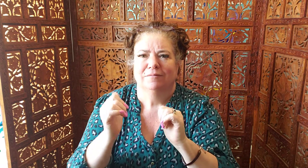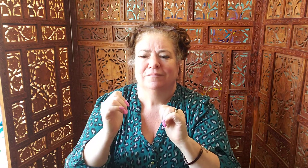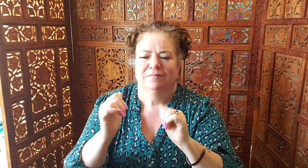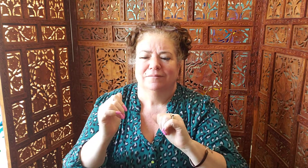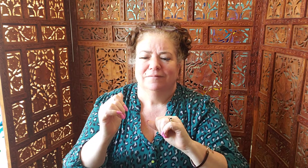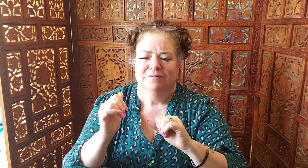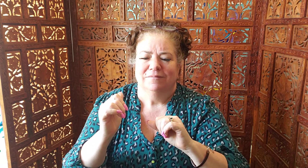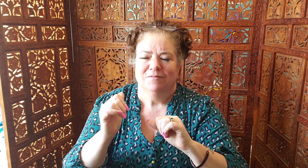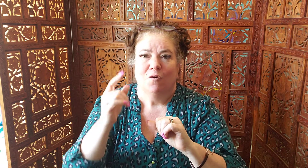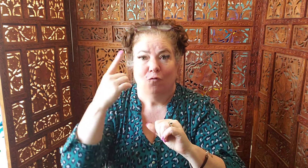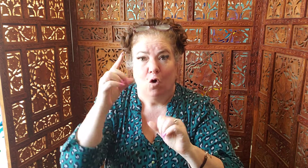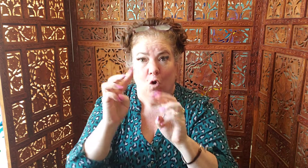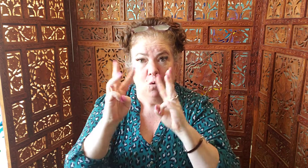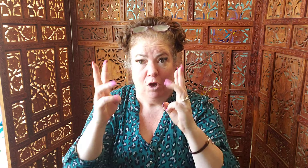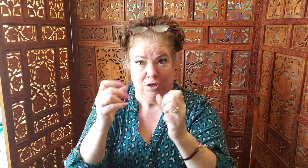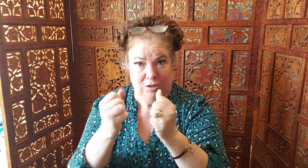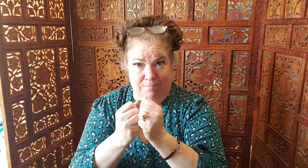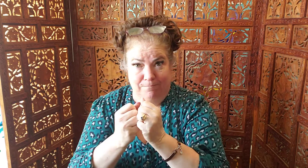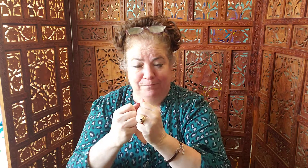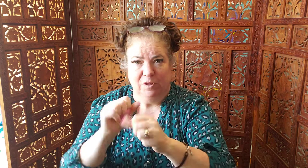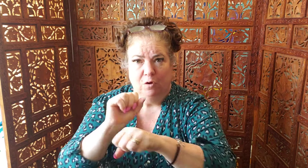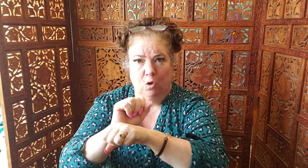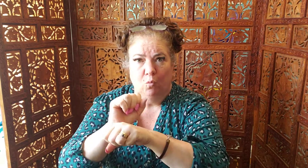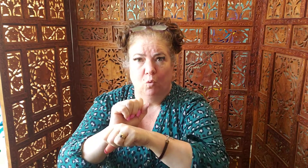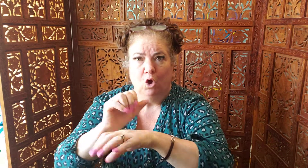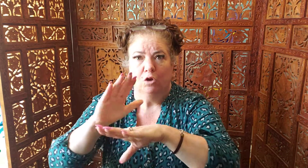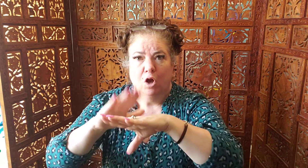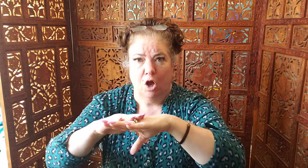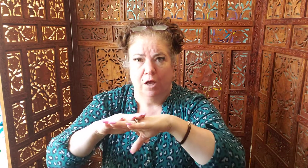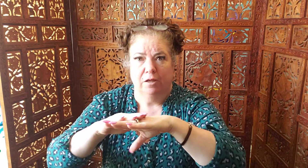This is Sunday in the Park with George.